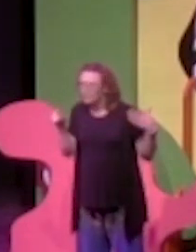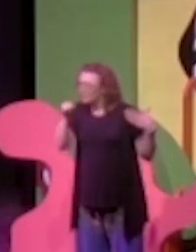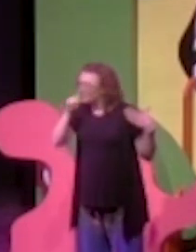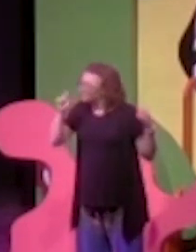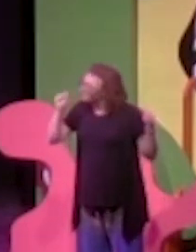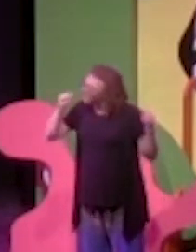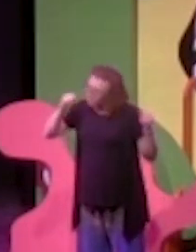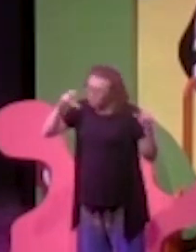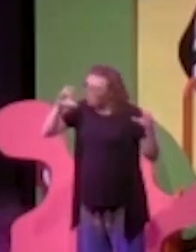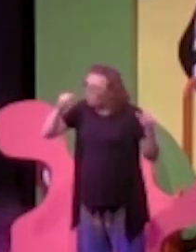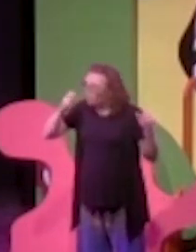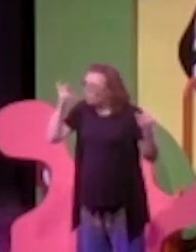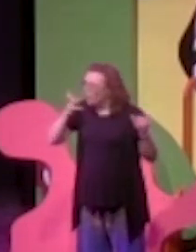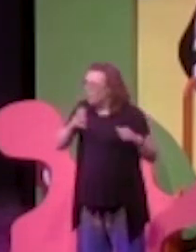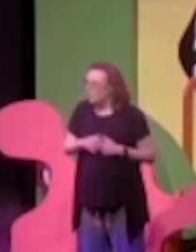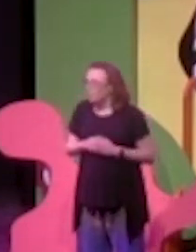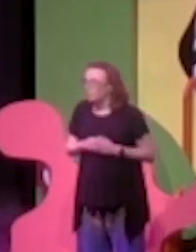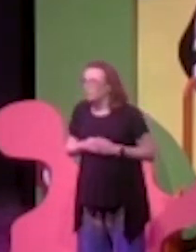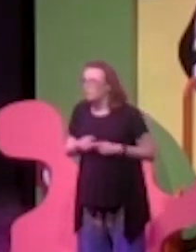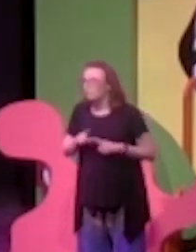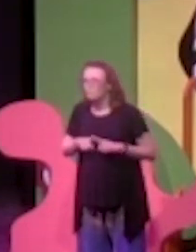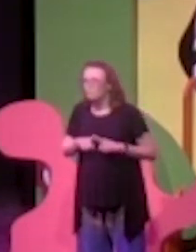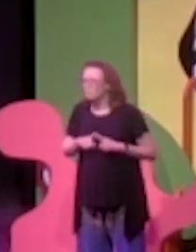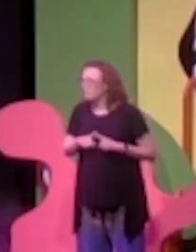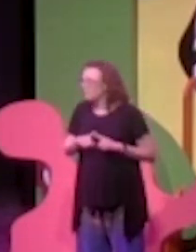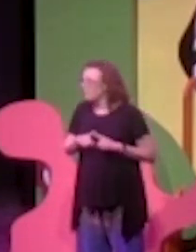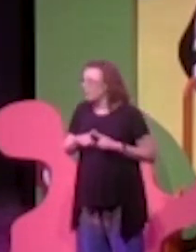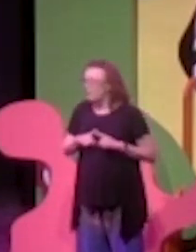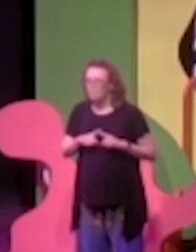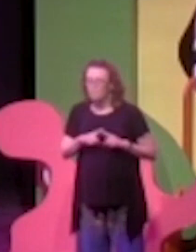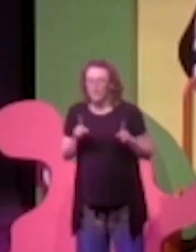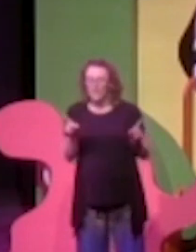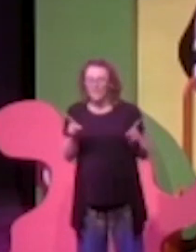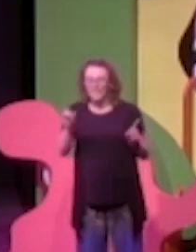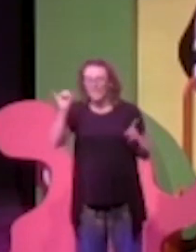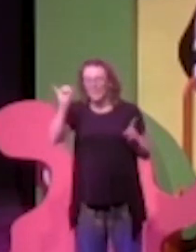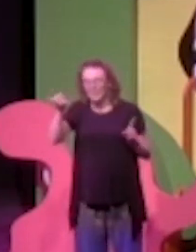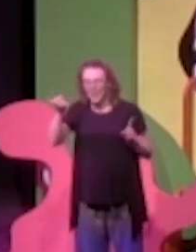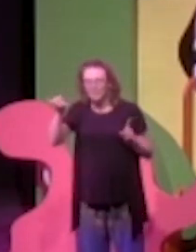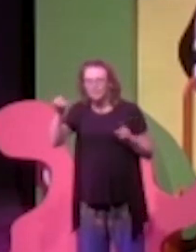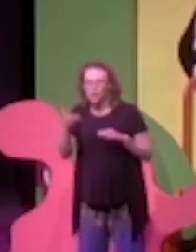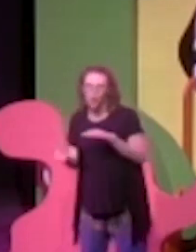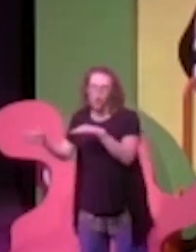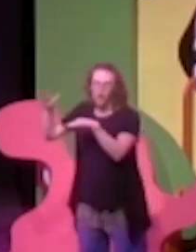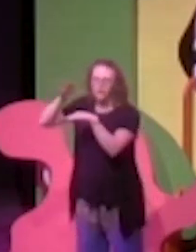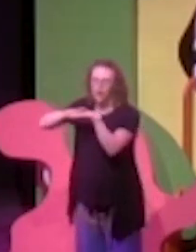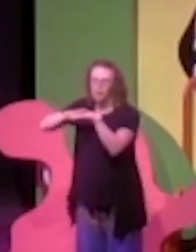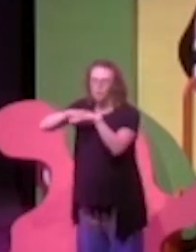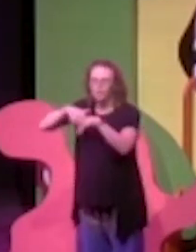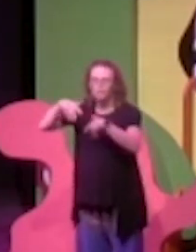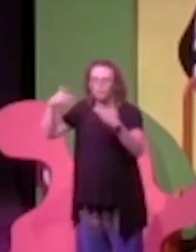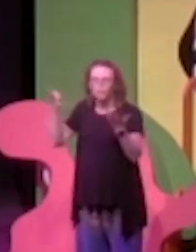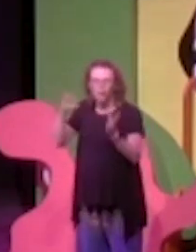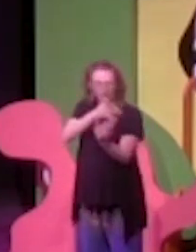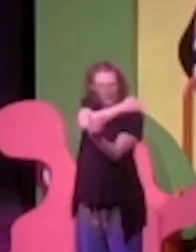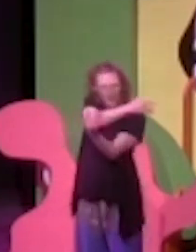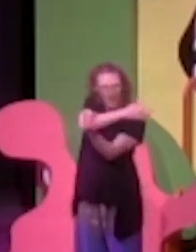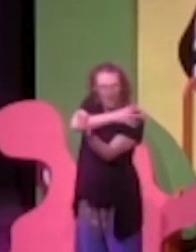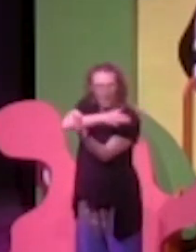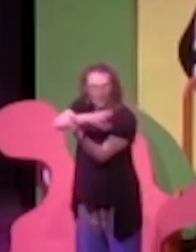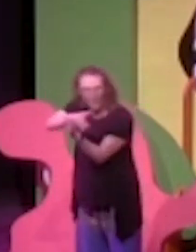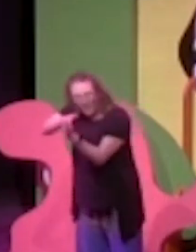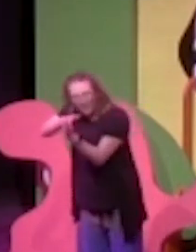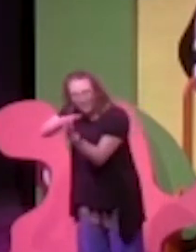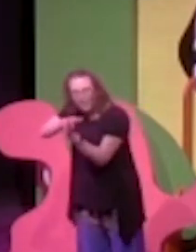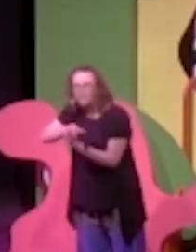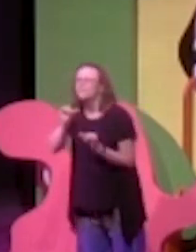incredible. The thing is, that's all on top of everything we're doing. Mm-hmm. So for many of us, these coalitions, or